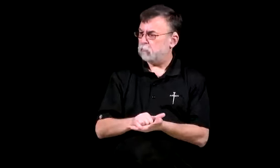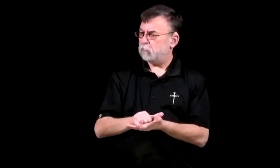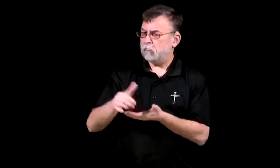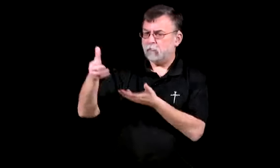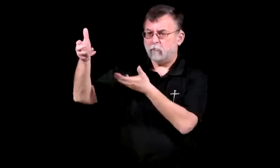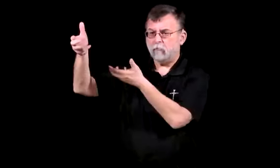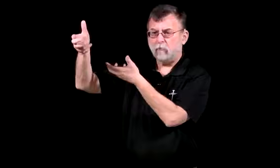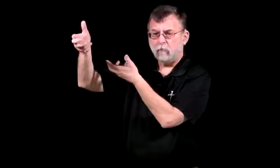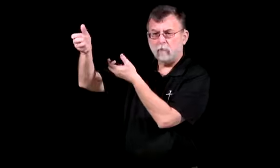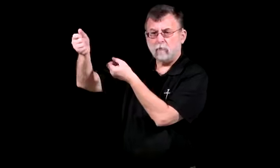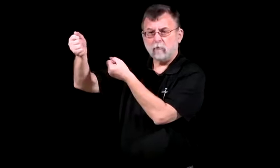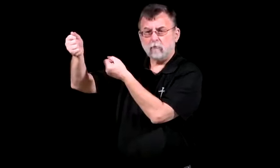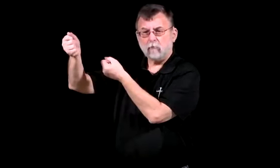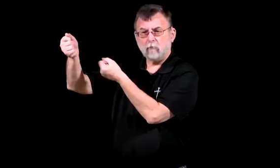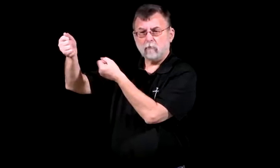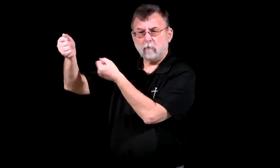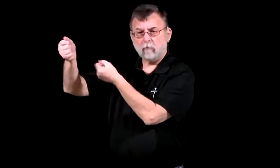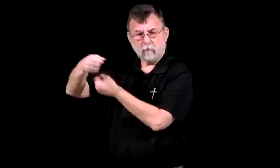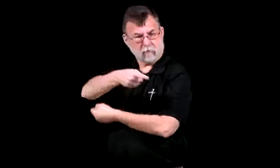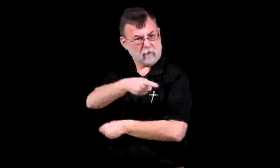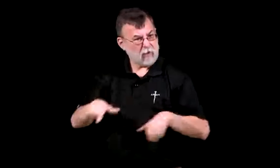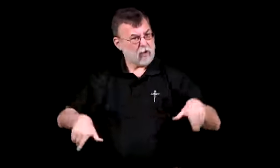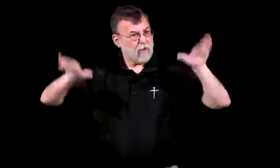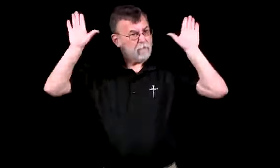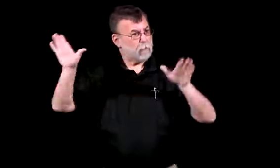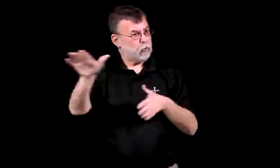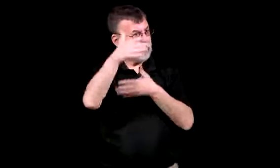But we can still stand firm and trust in God.